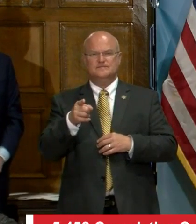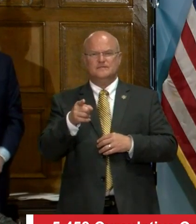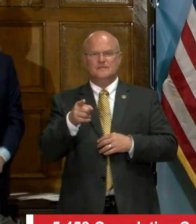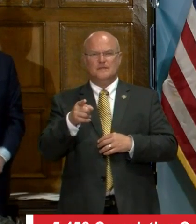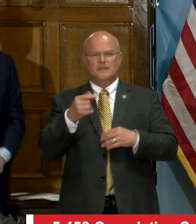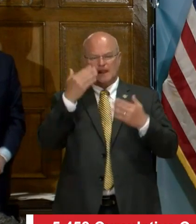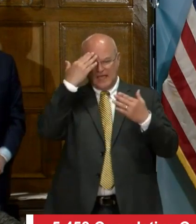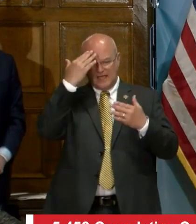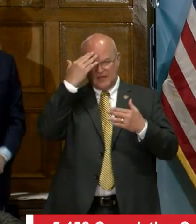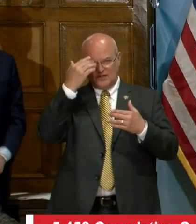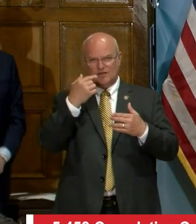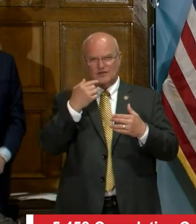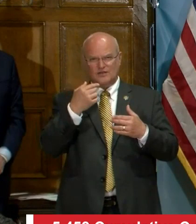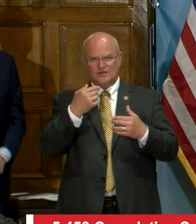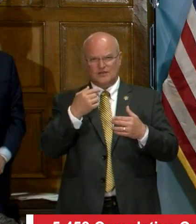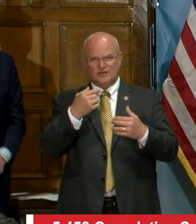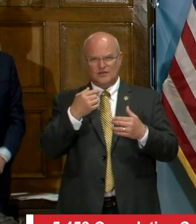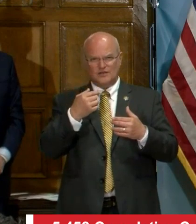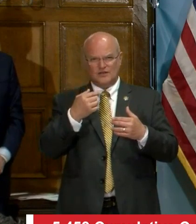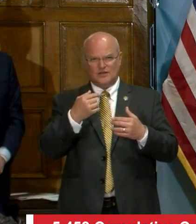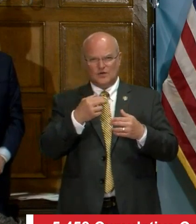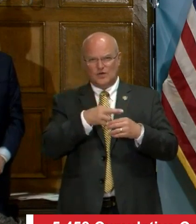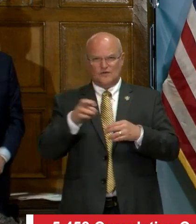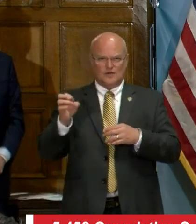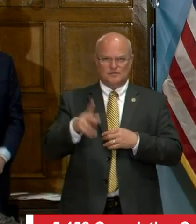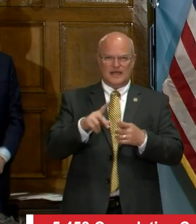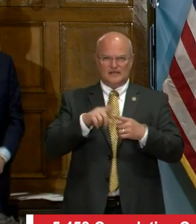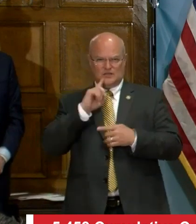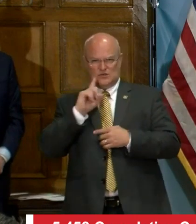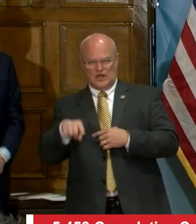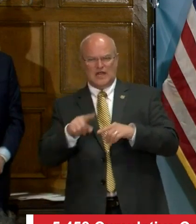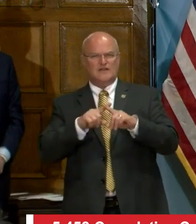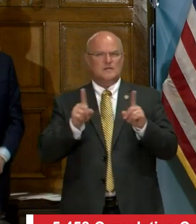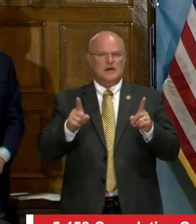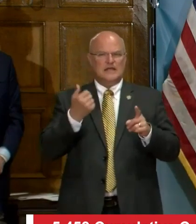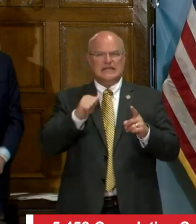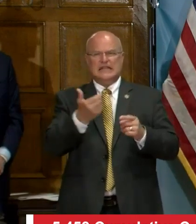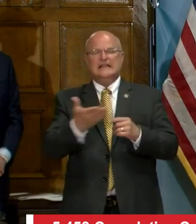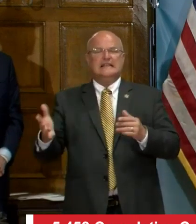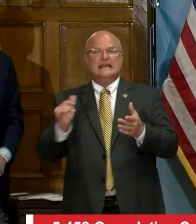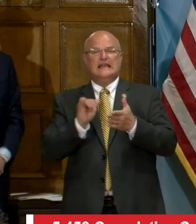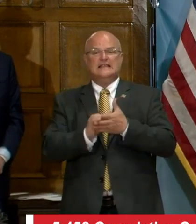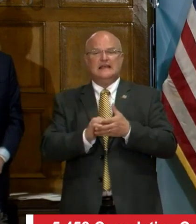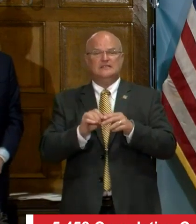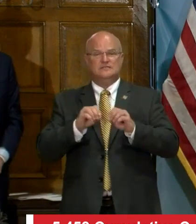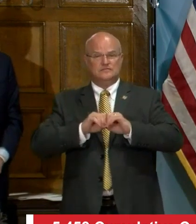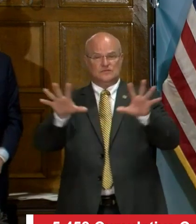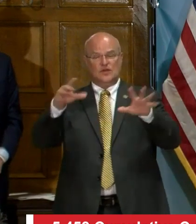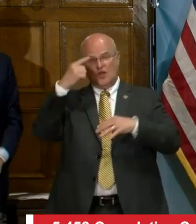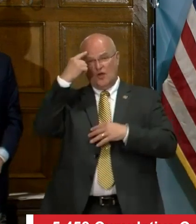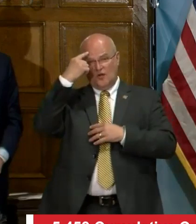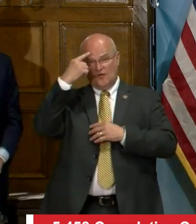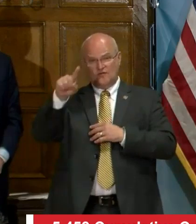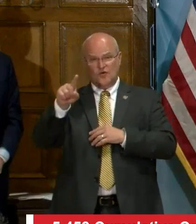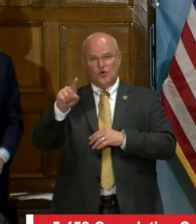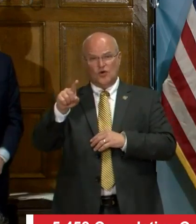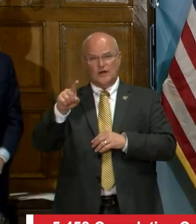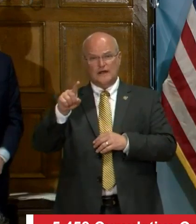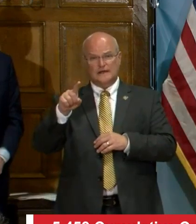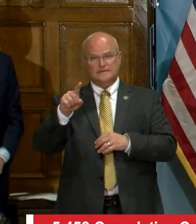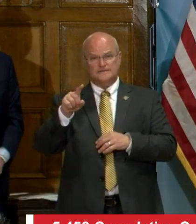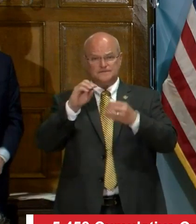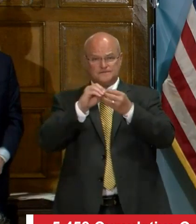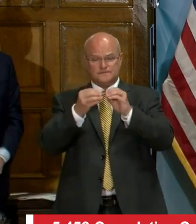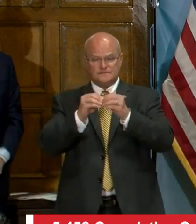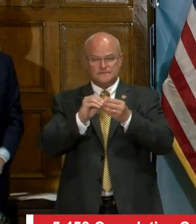I know you're just going to sort of, refer us back to the directive, but is there anything that you can put out there for